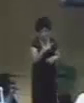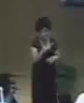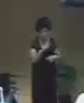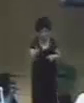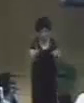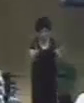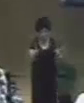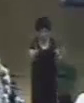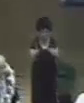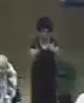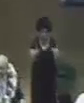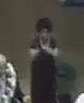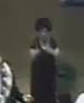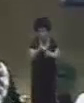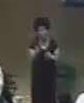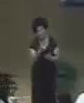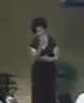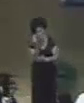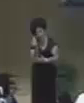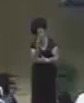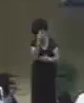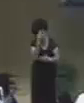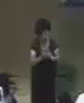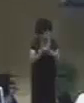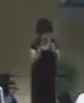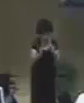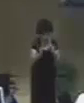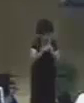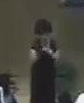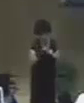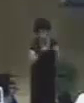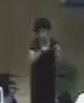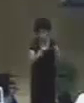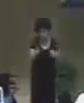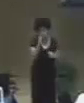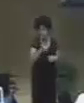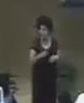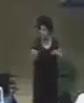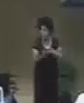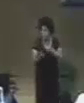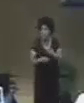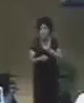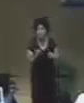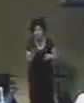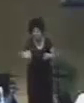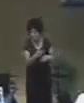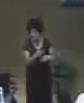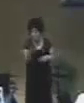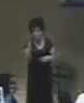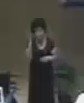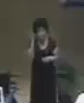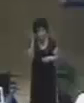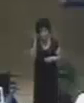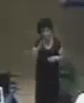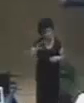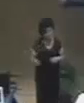We have minimum standards for all our courses. So, for example, all our courses have to have a welcome message. All our lecturers have to be